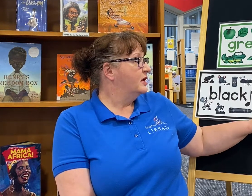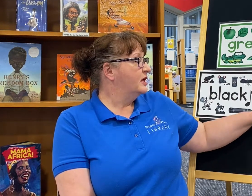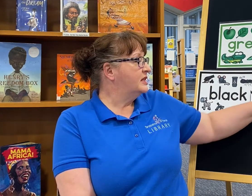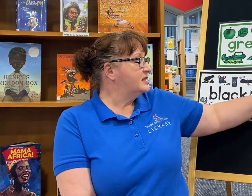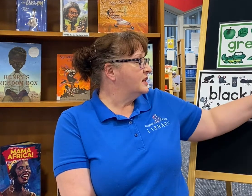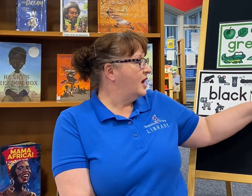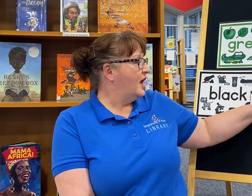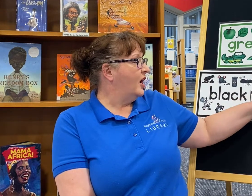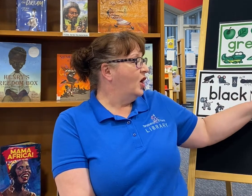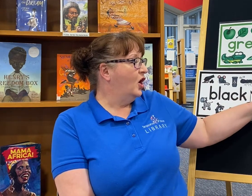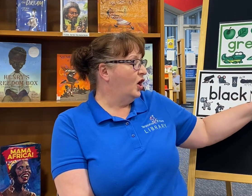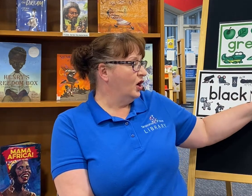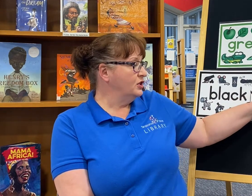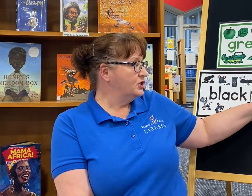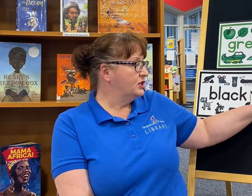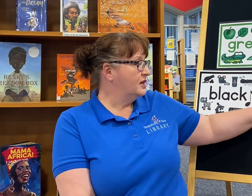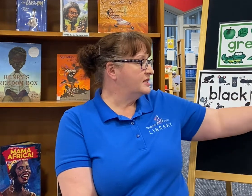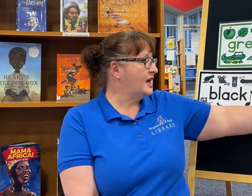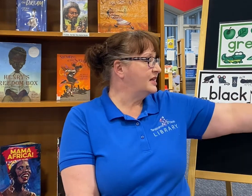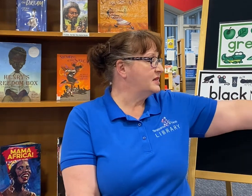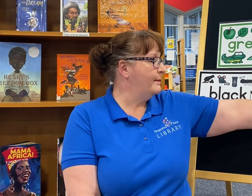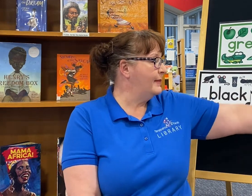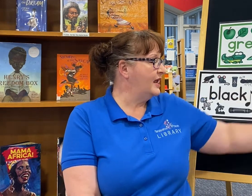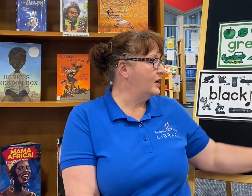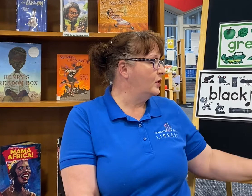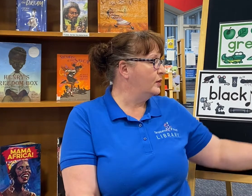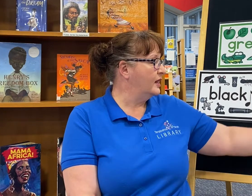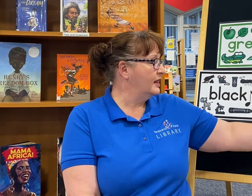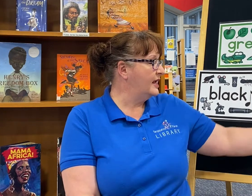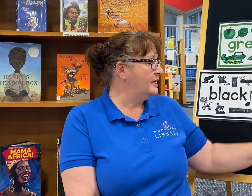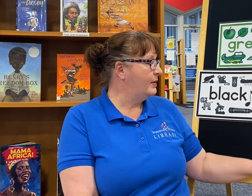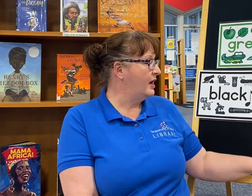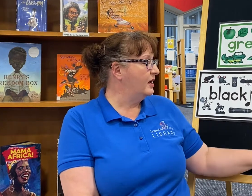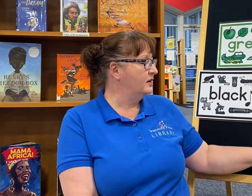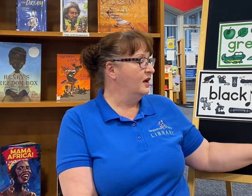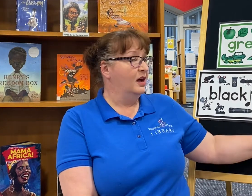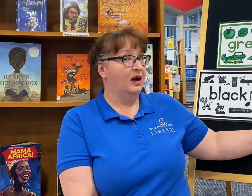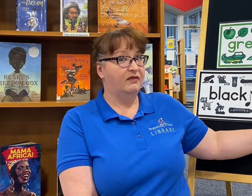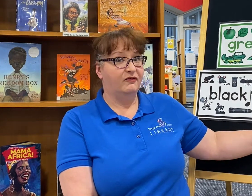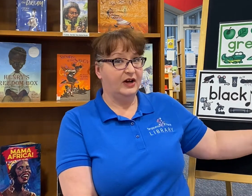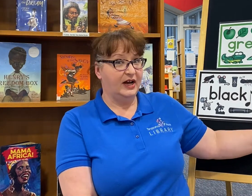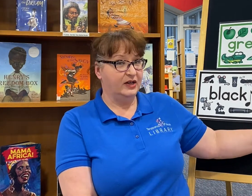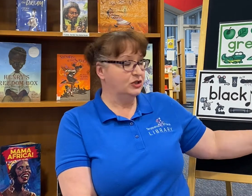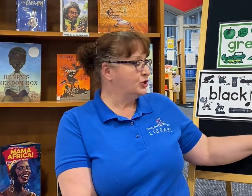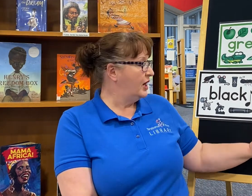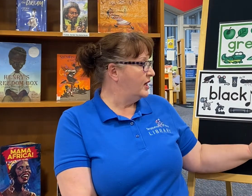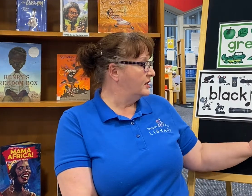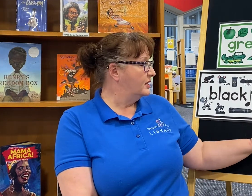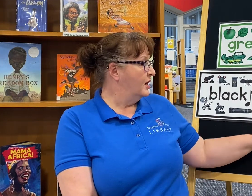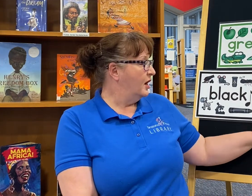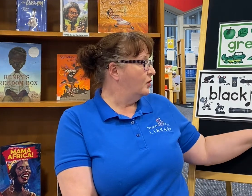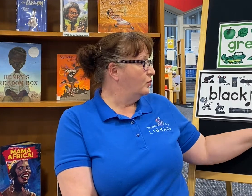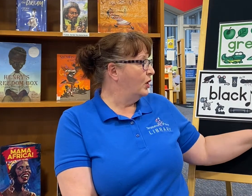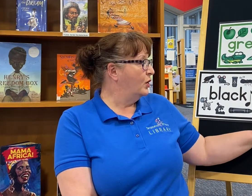It's got a heart, it's got a tomato, a ladybug, a fire truck, a